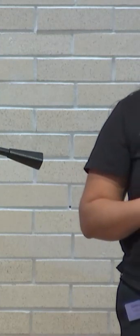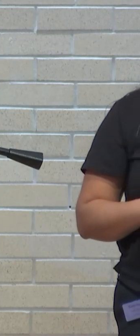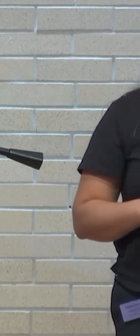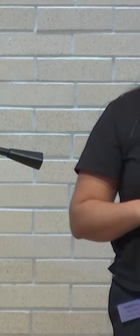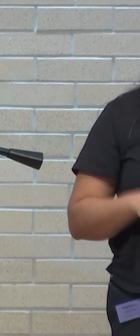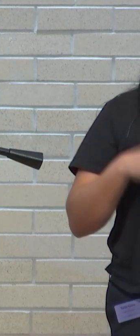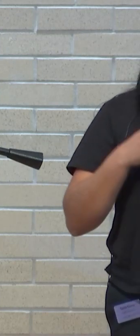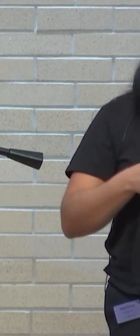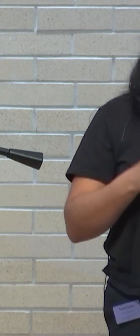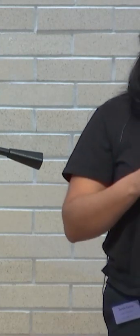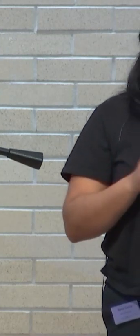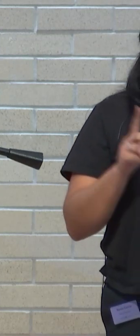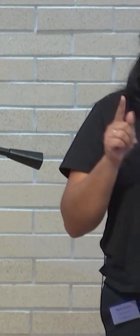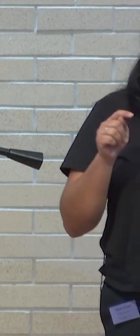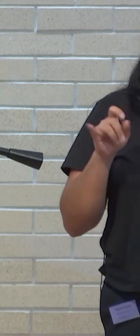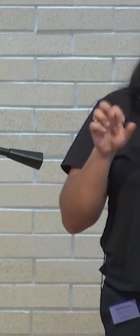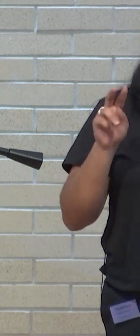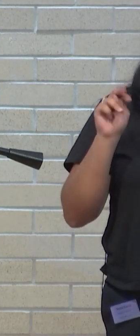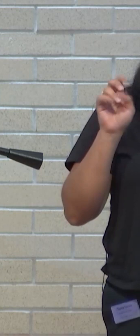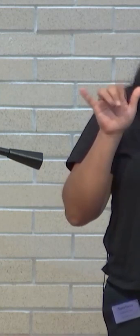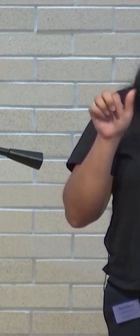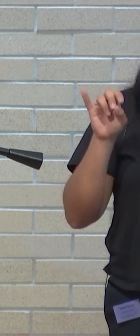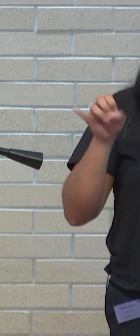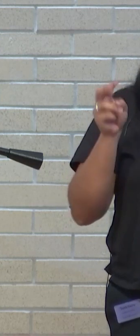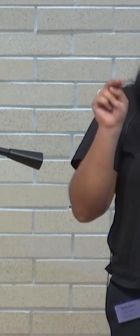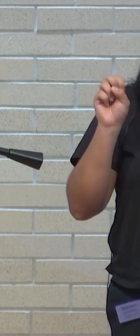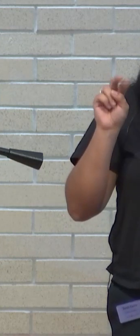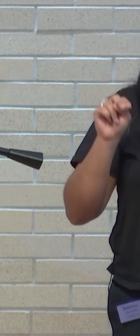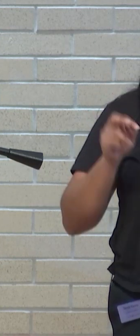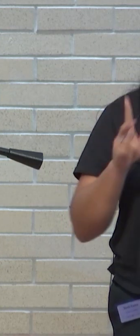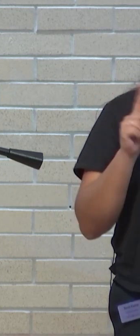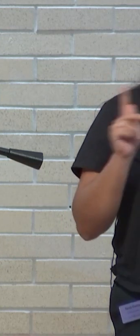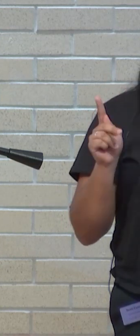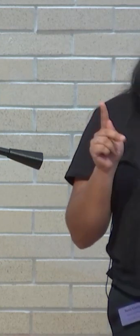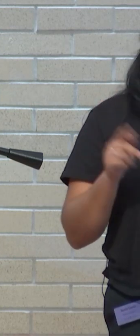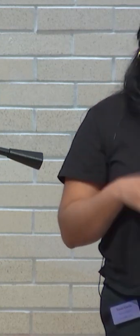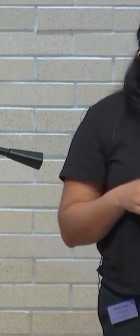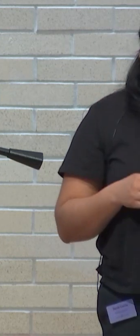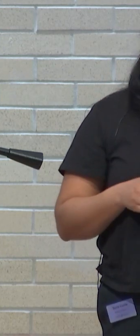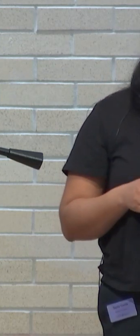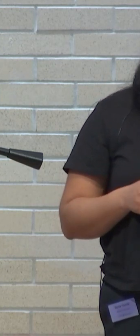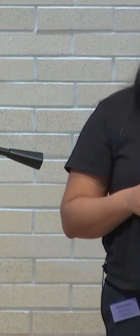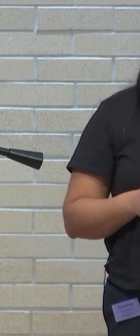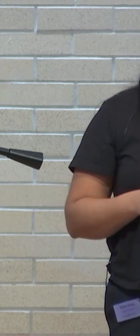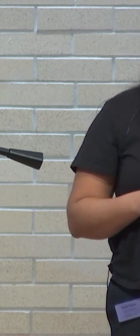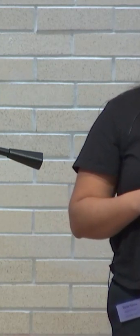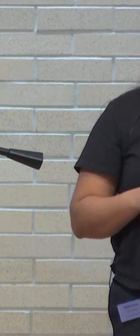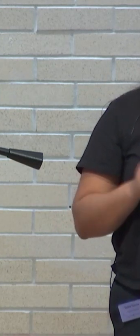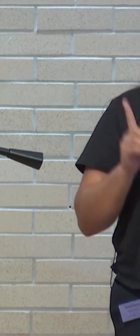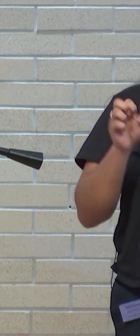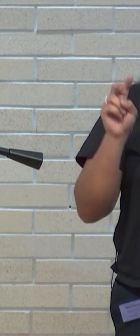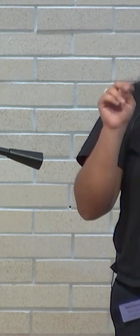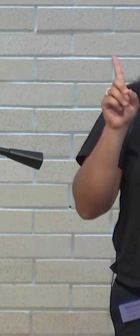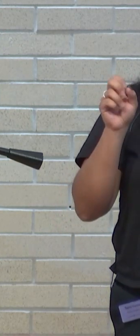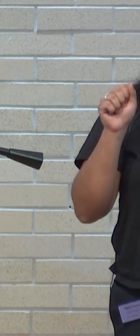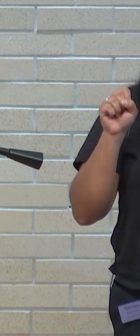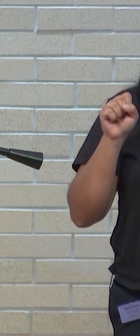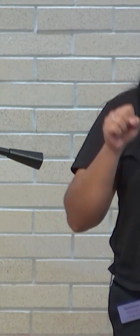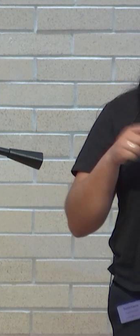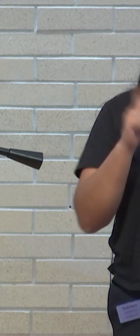My name is Caitlin Johnson, and as many people call me, KK. I am a current freshman from Dallas, Texas, and I am on a track and field